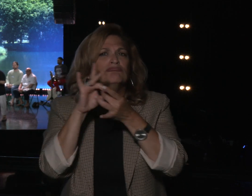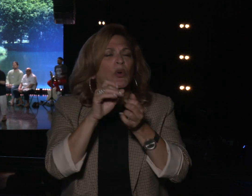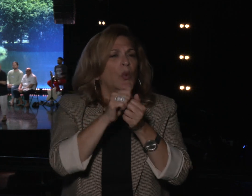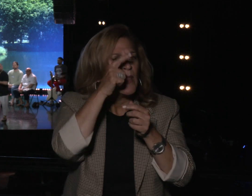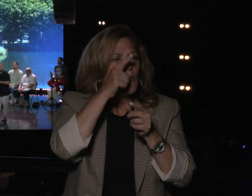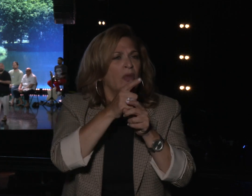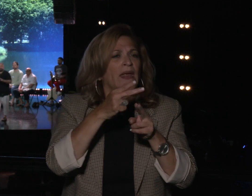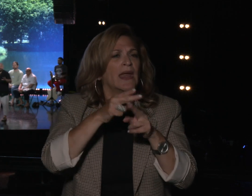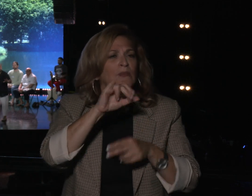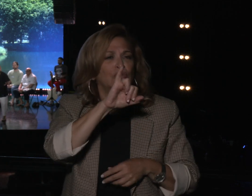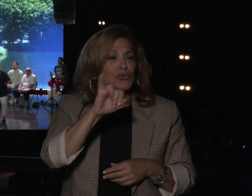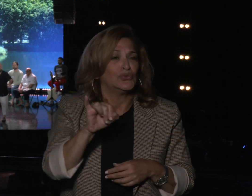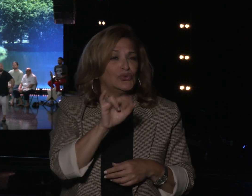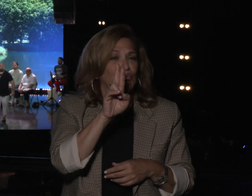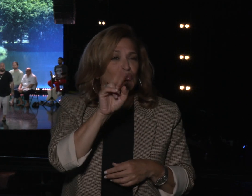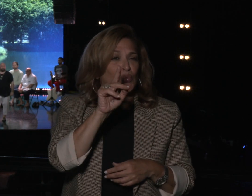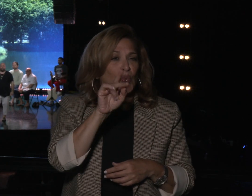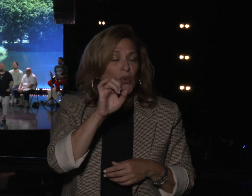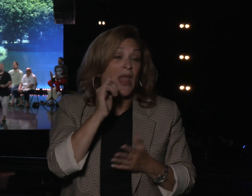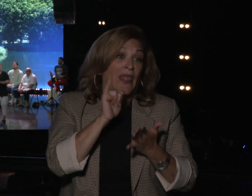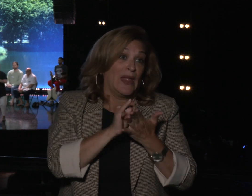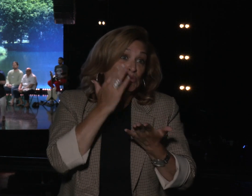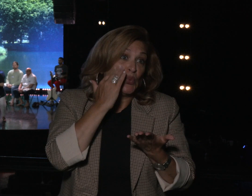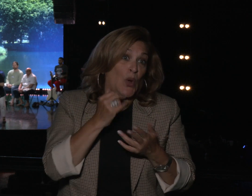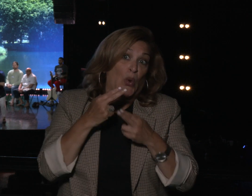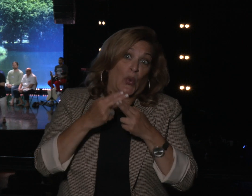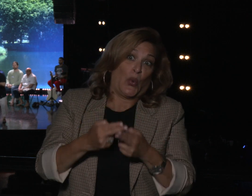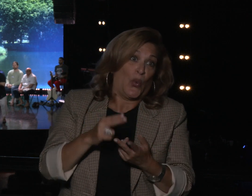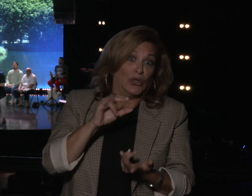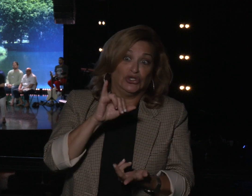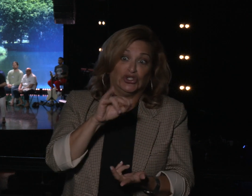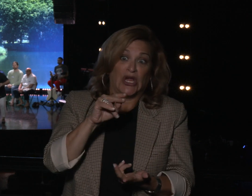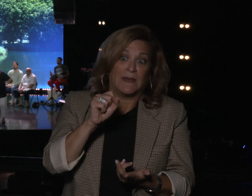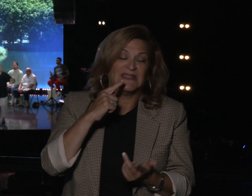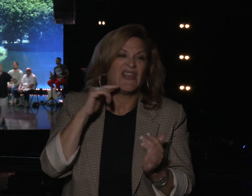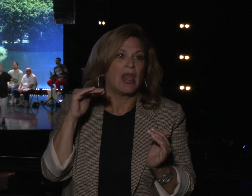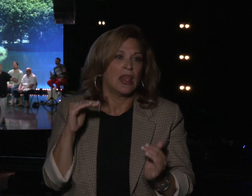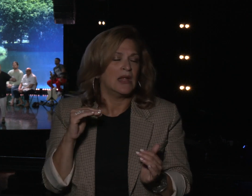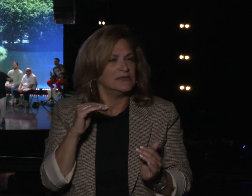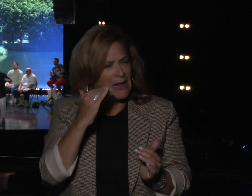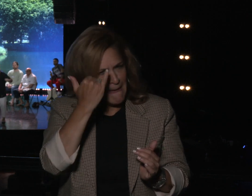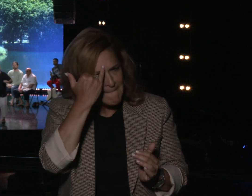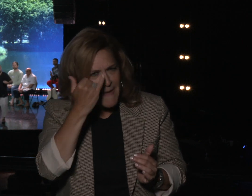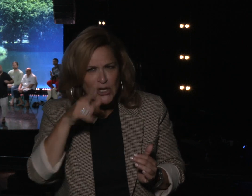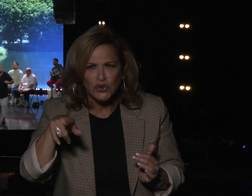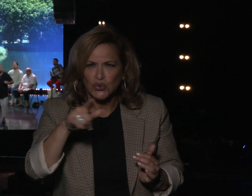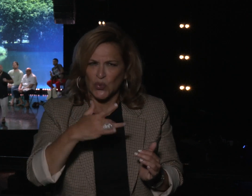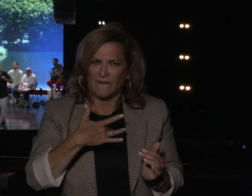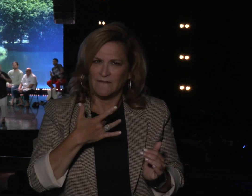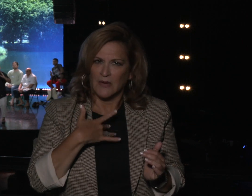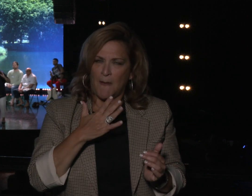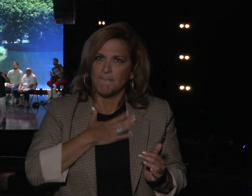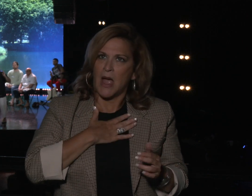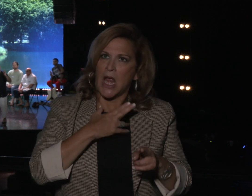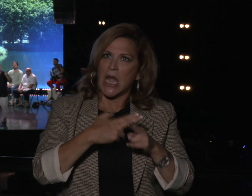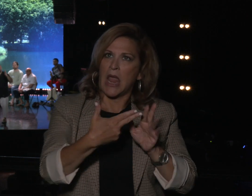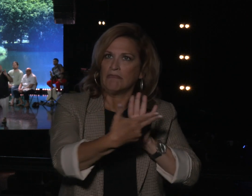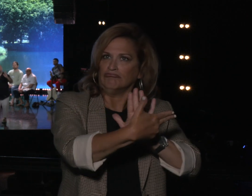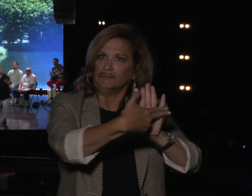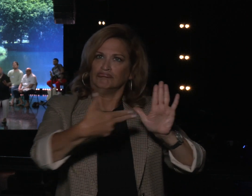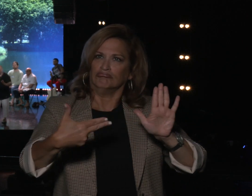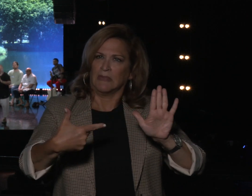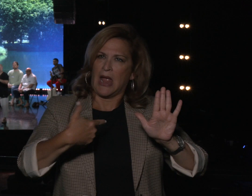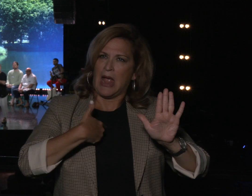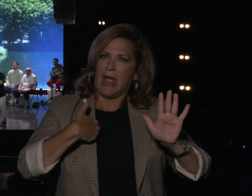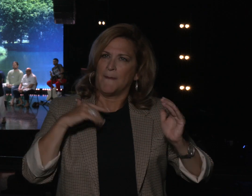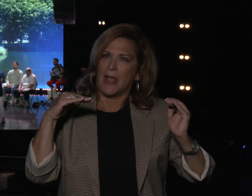much about this James, and maybe that's why he's called James the Less, but imagine going through life where this title is put on you, and it's like this, like